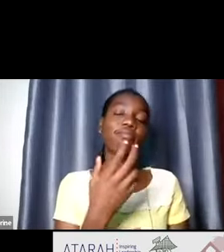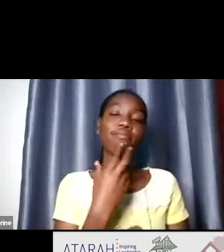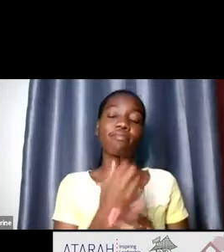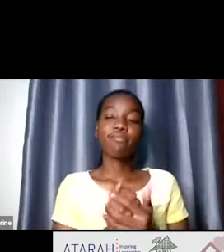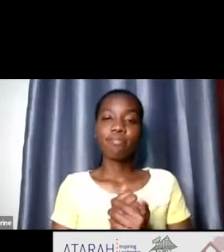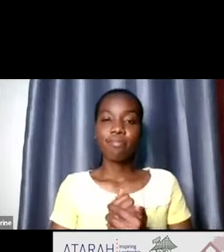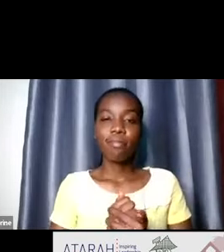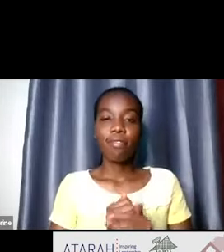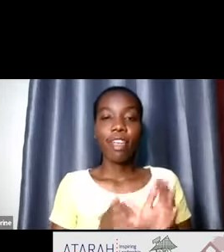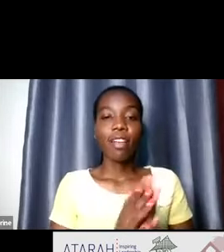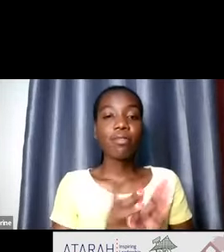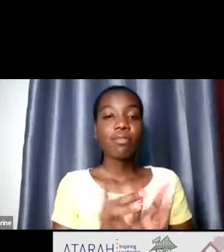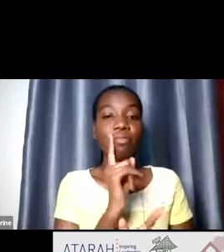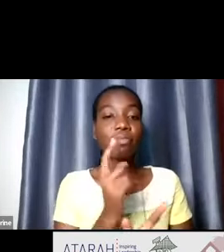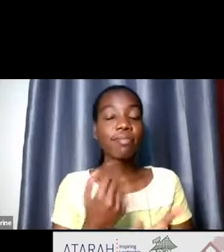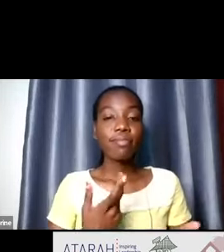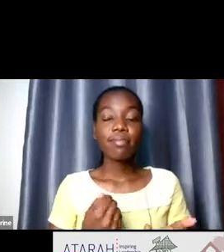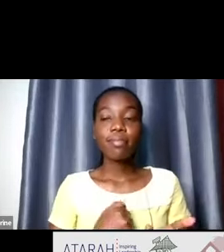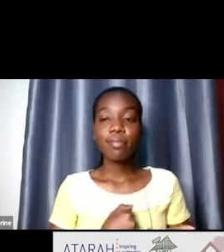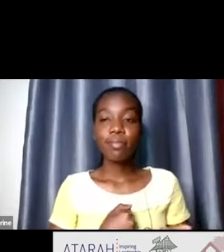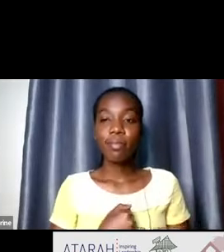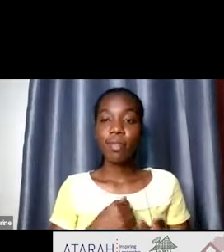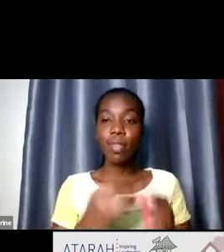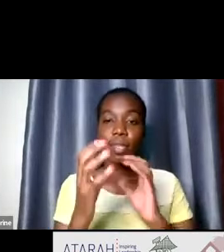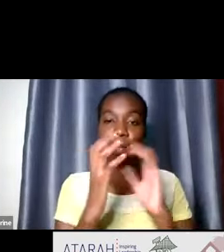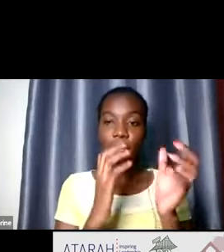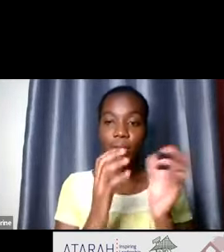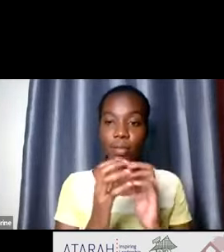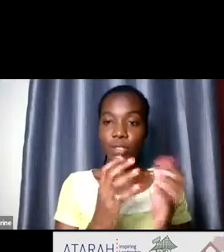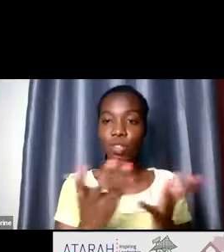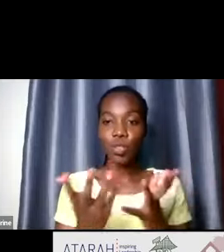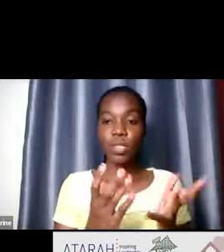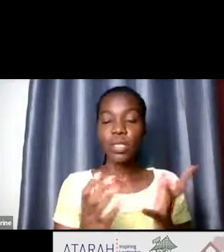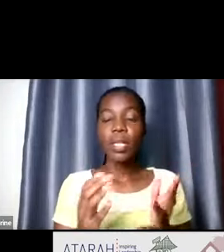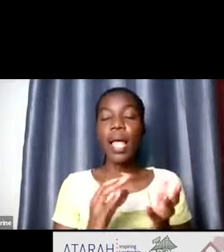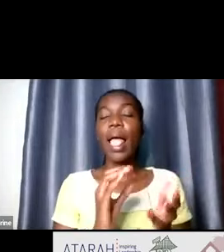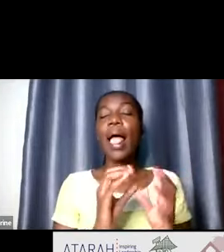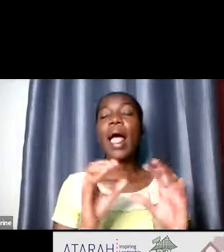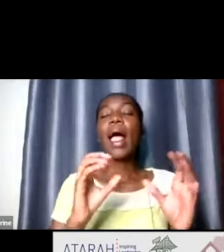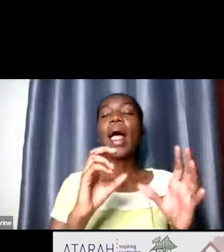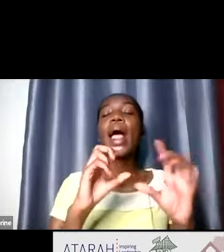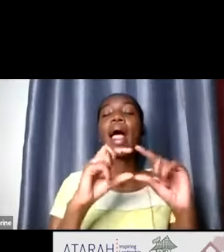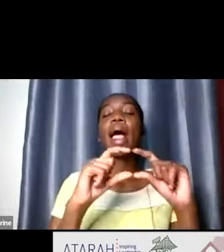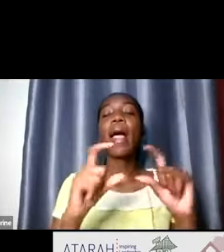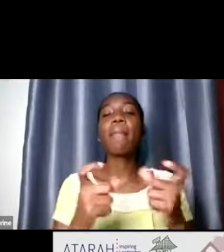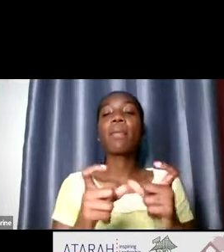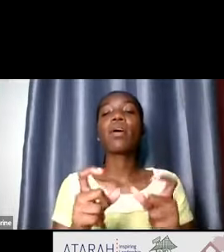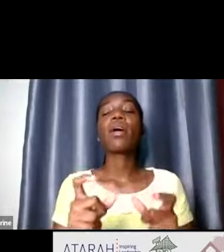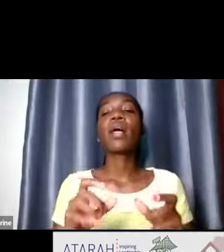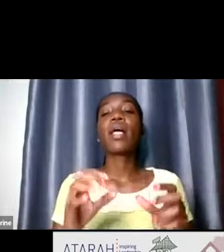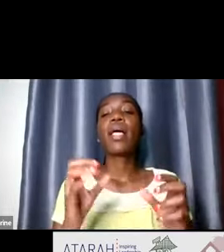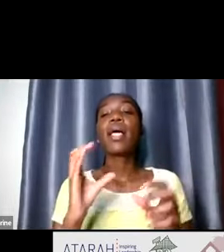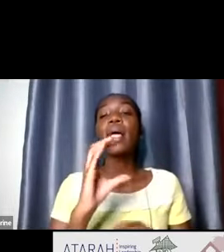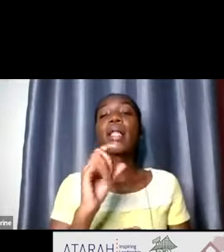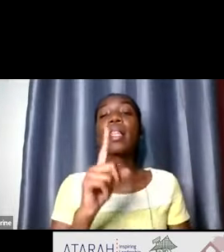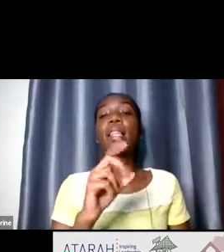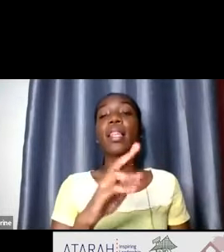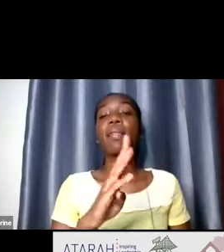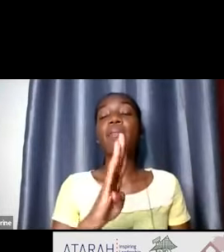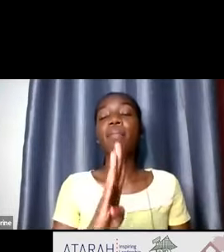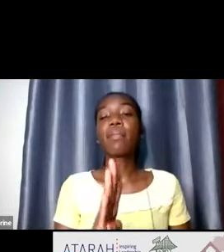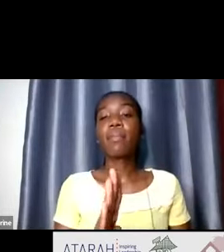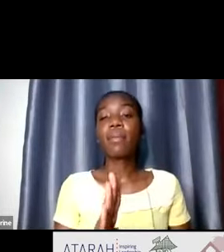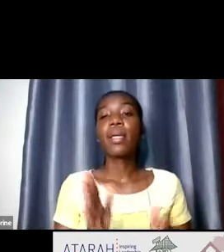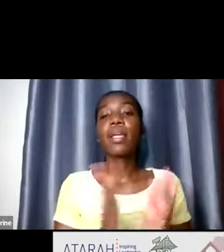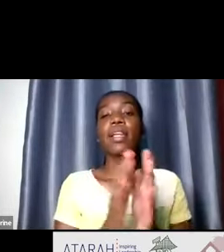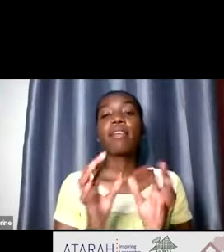yes, tomorrow we have a conversation happening at the Capital Club for HR professionals. Kevin, if you can share that link on the